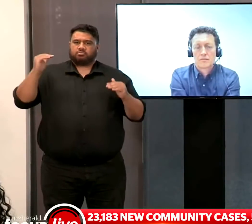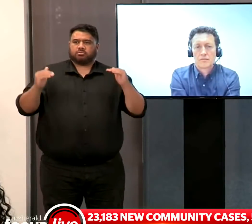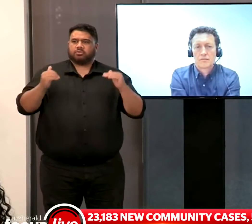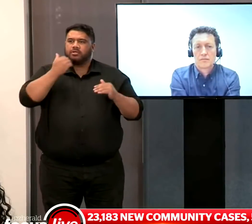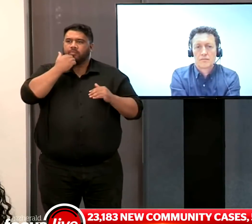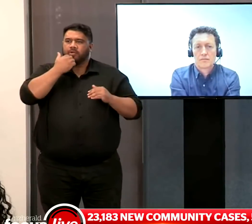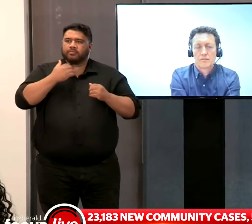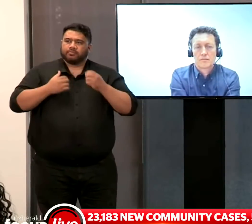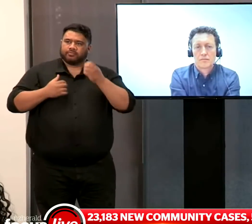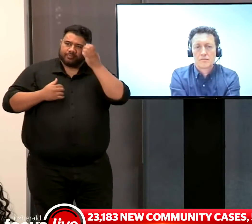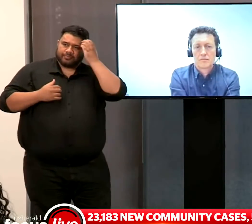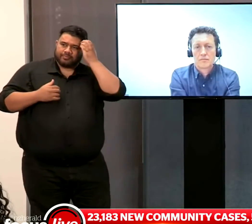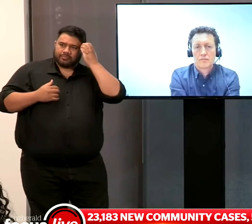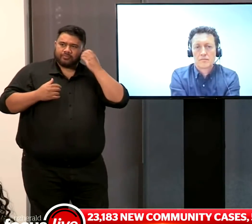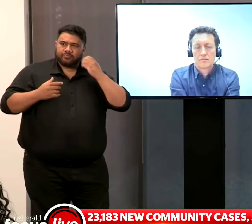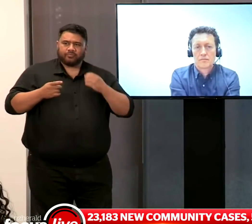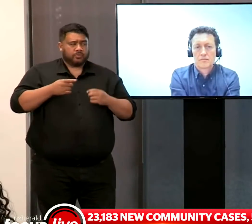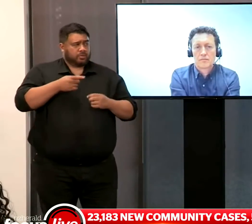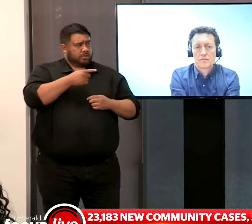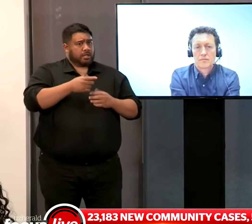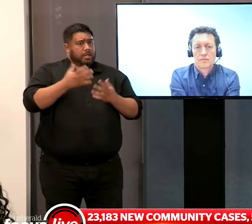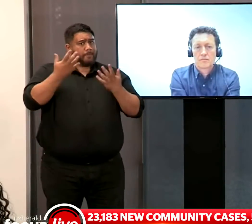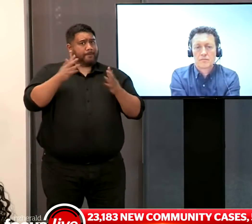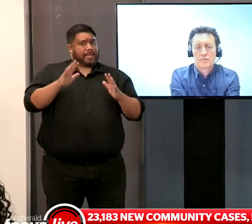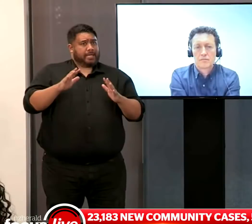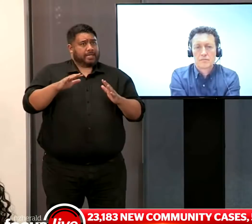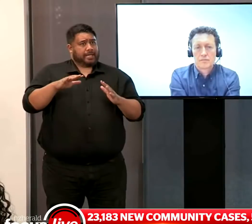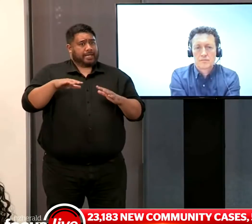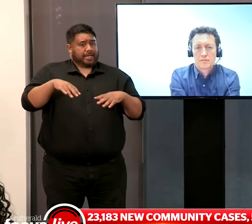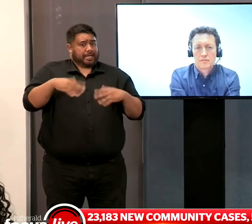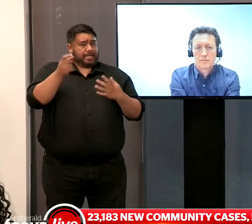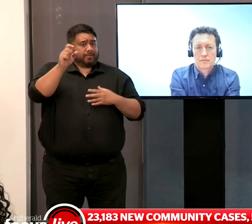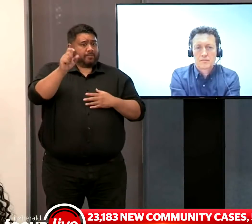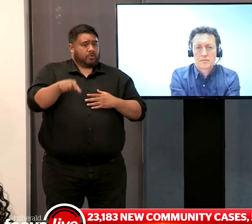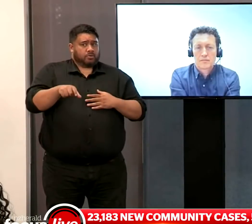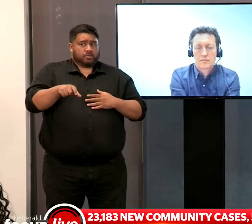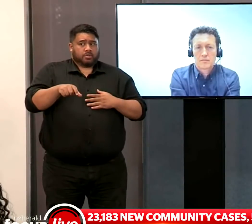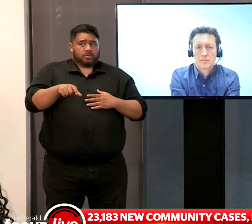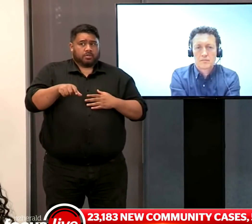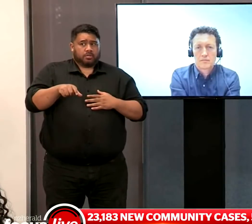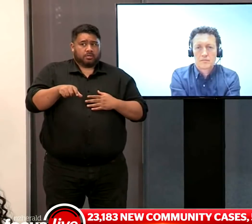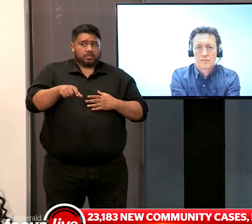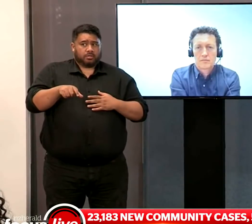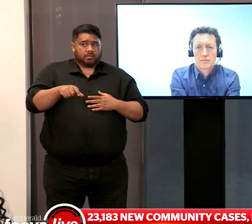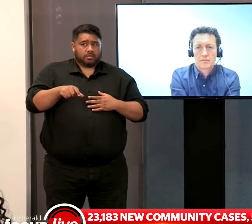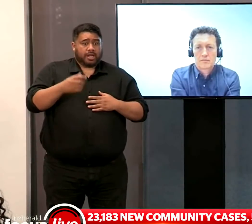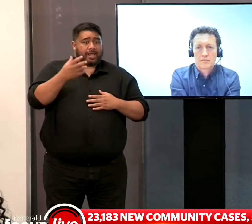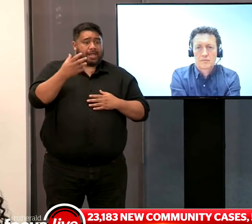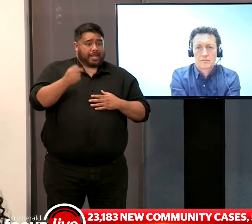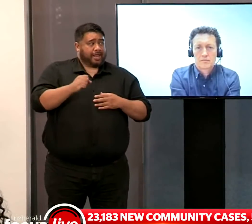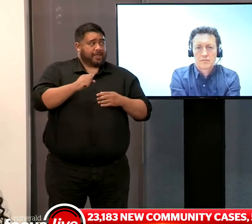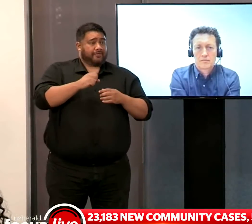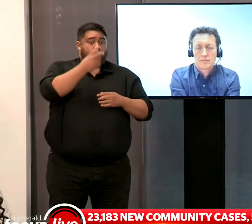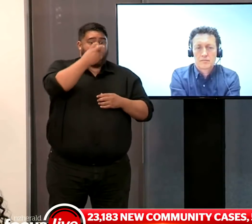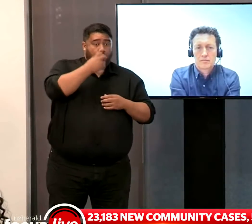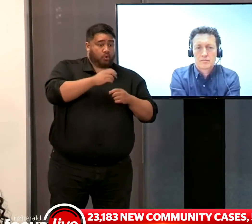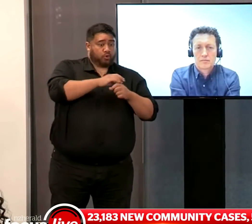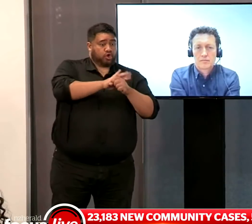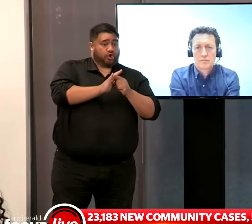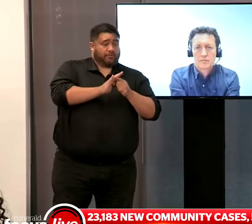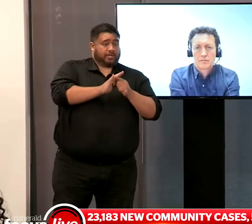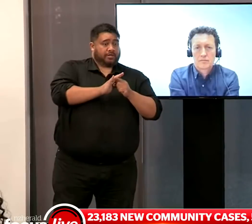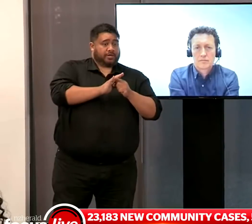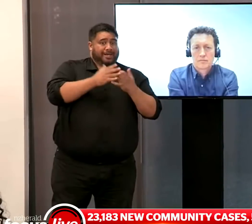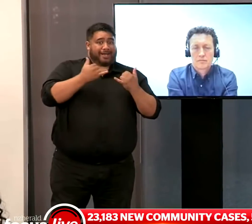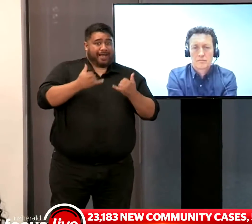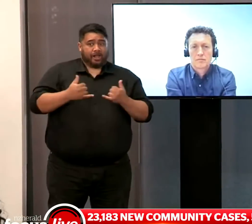anyone in New Zealand who had earlier COVID-19 strain who's now known to have caught the Omicron